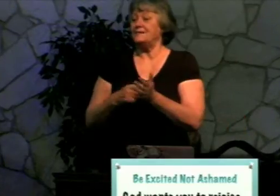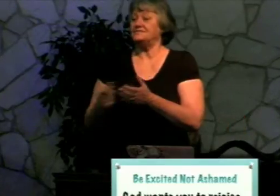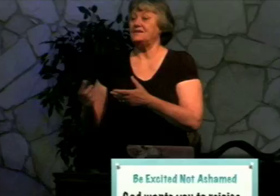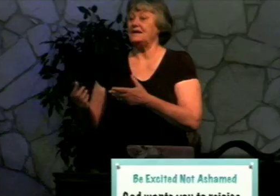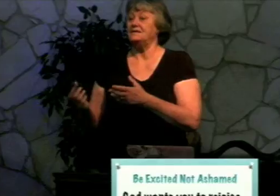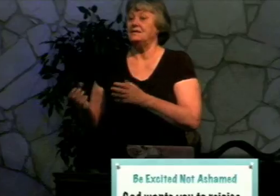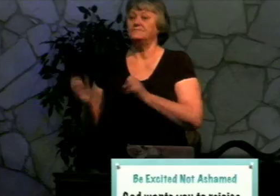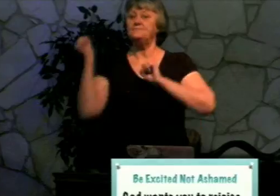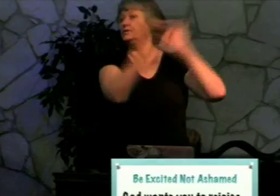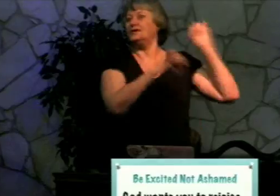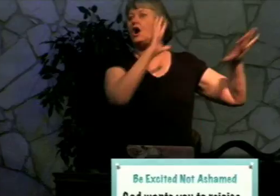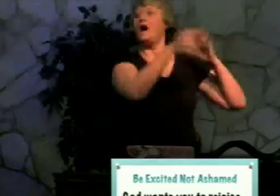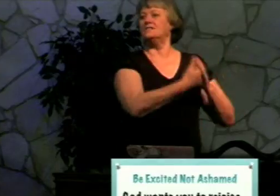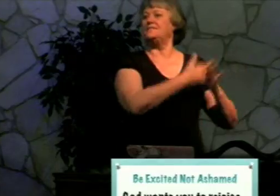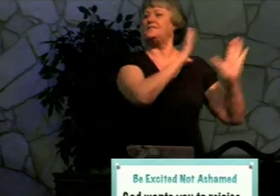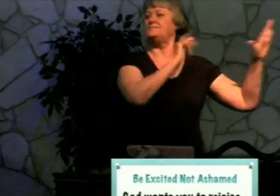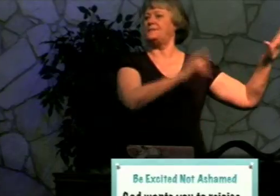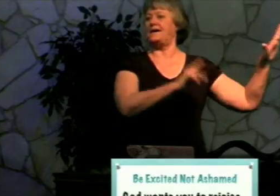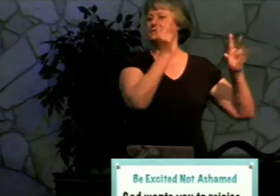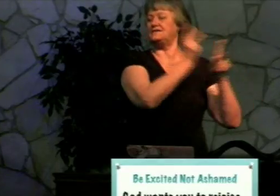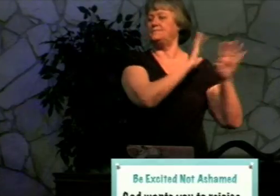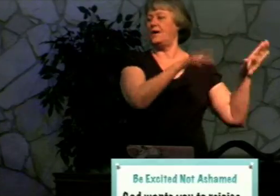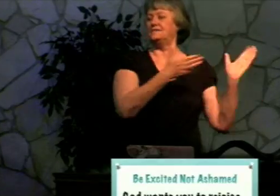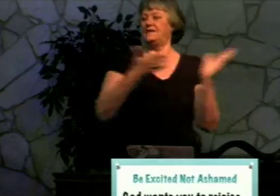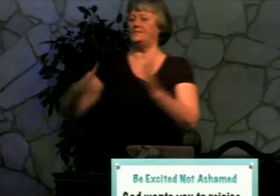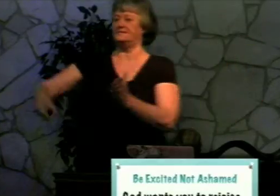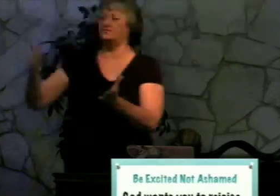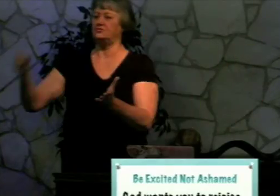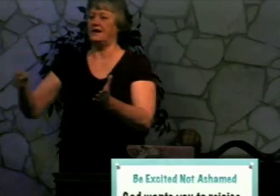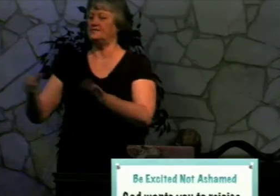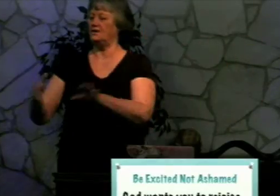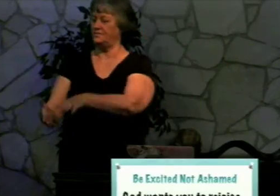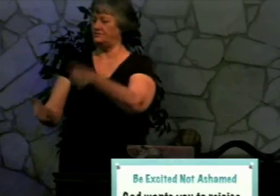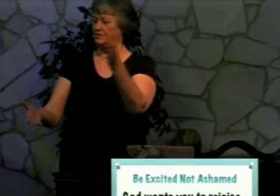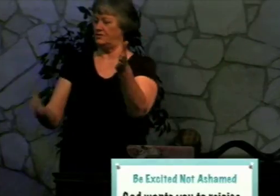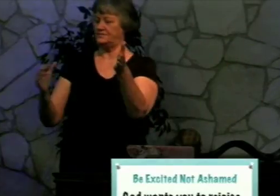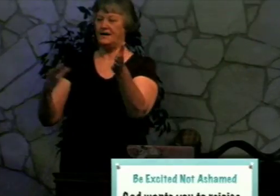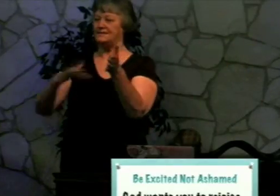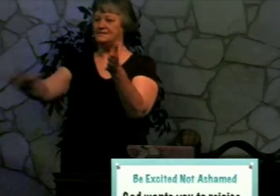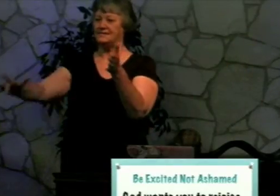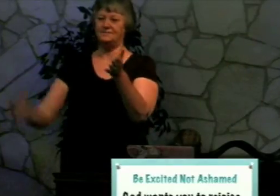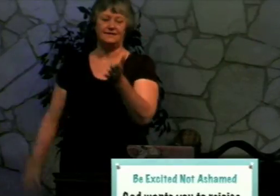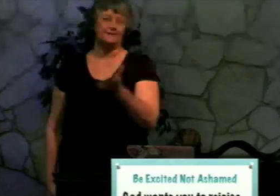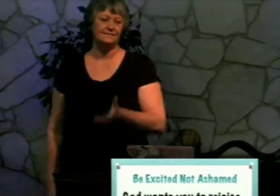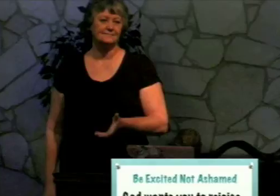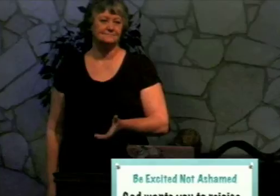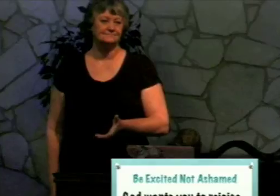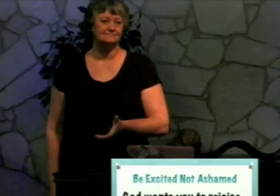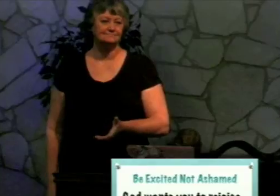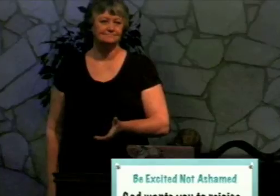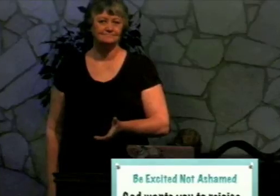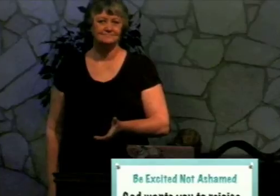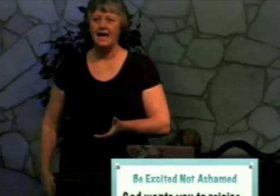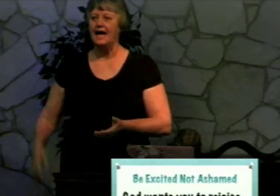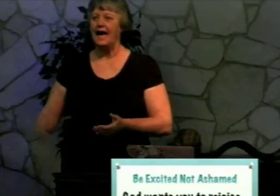sometimes they put it all in their bank and keep all, and they bring the suitcase home, they show their spouse it's empty. And